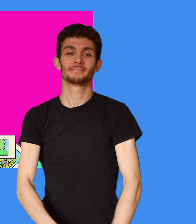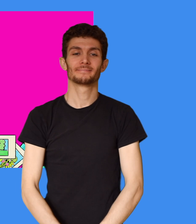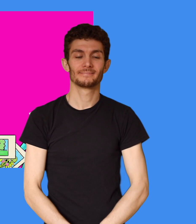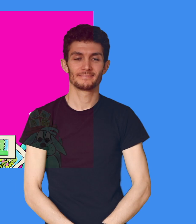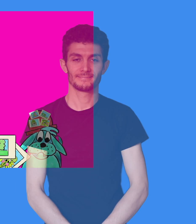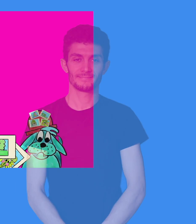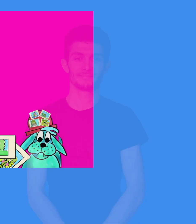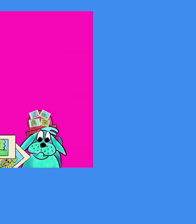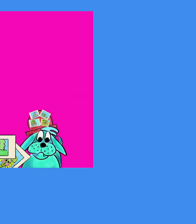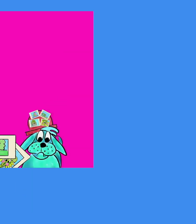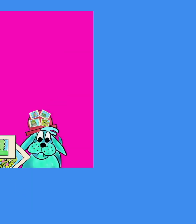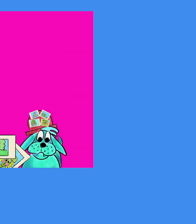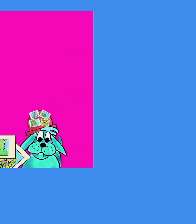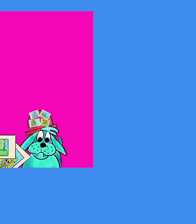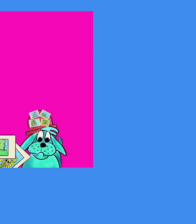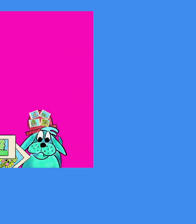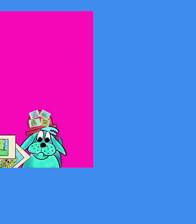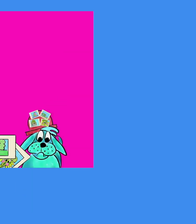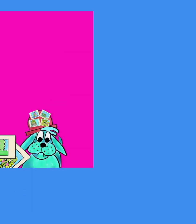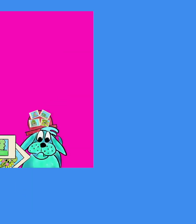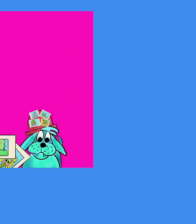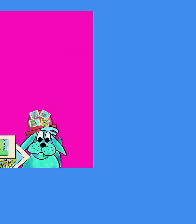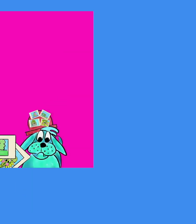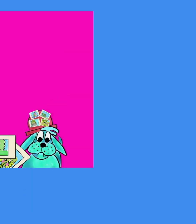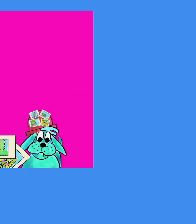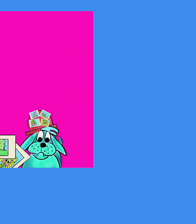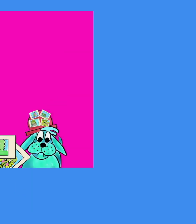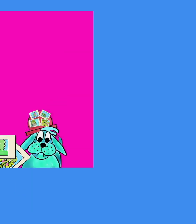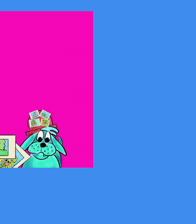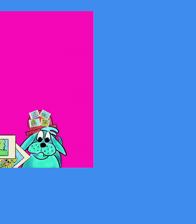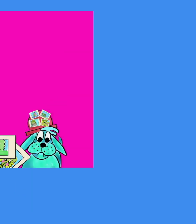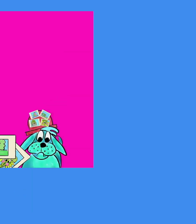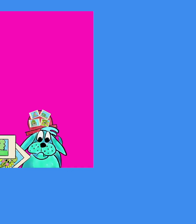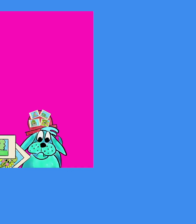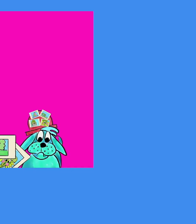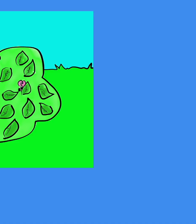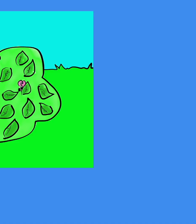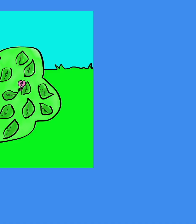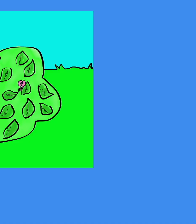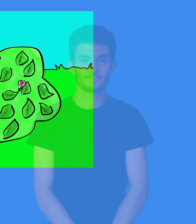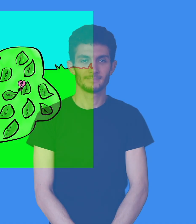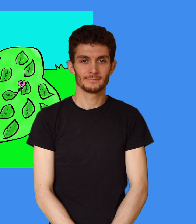walking photo gallery hat, he said, making camera clicking noises.